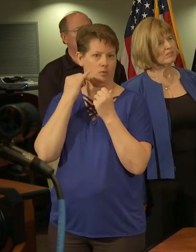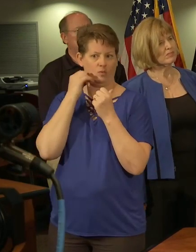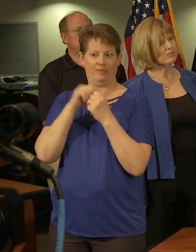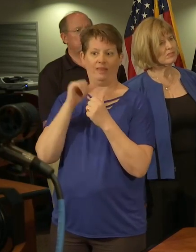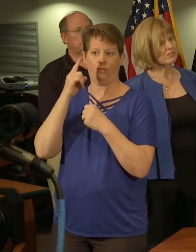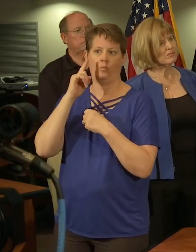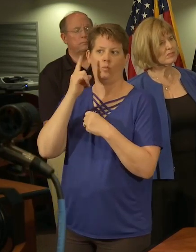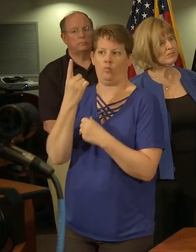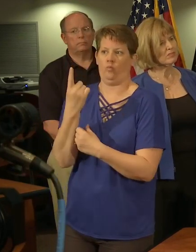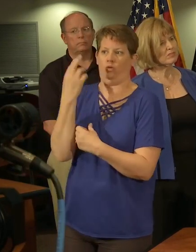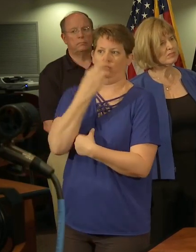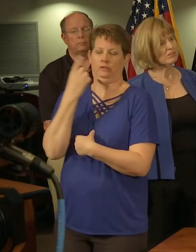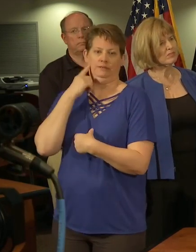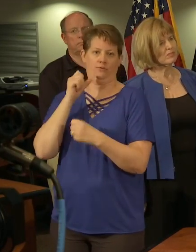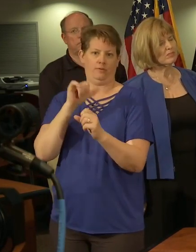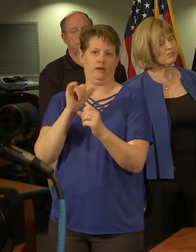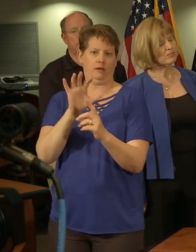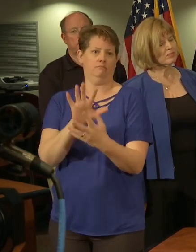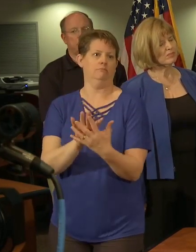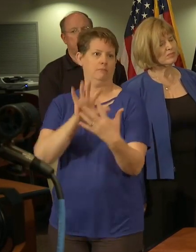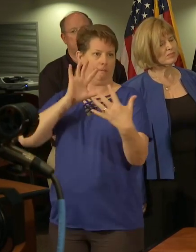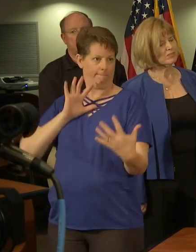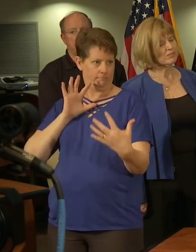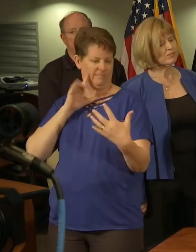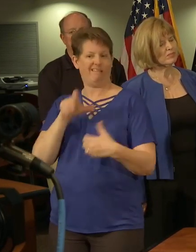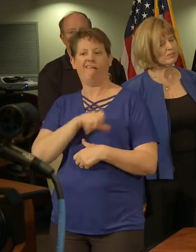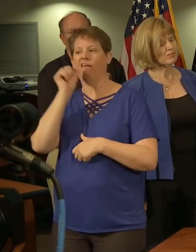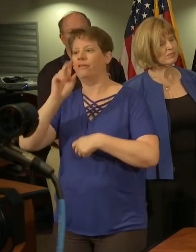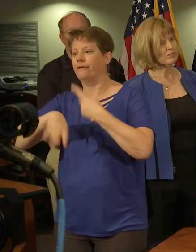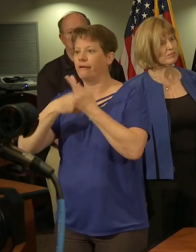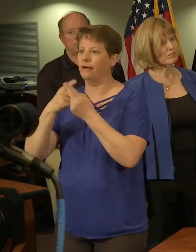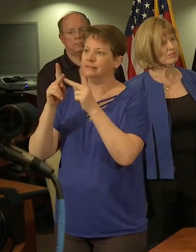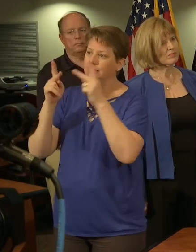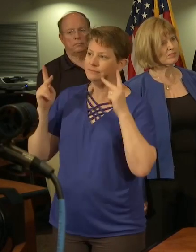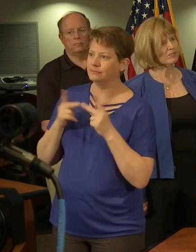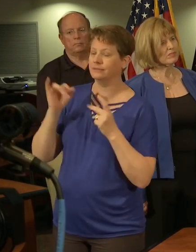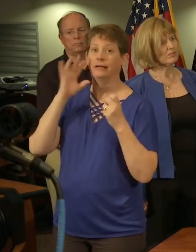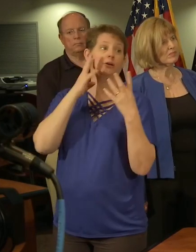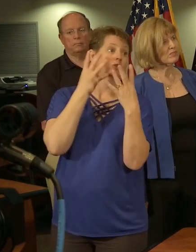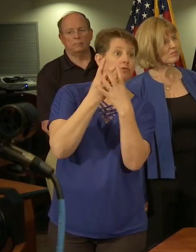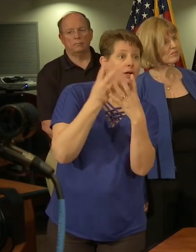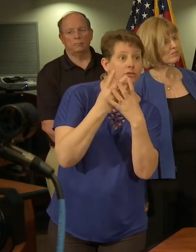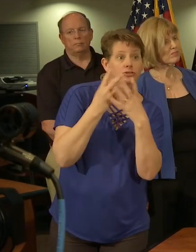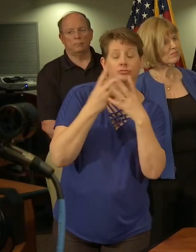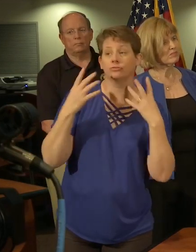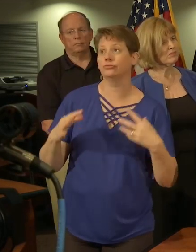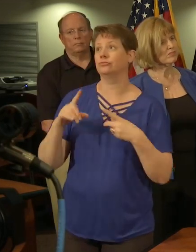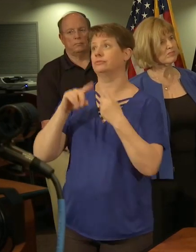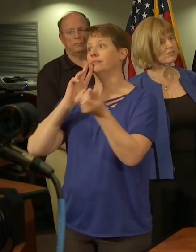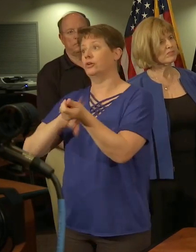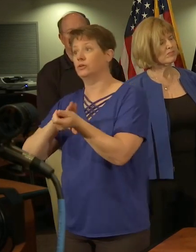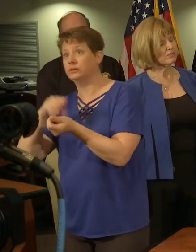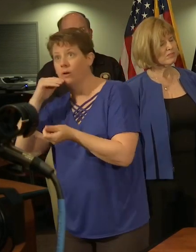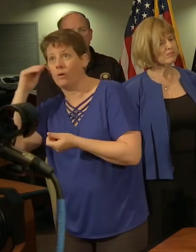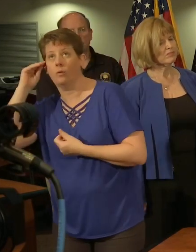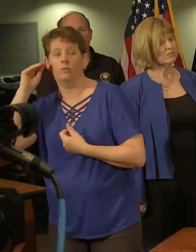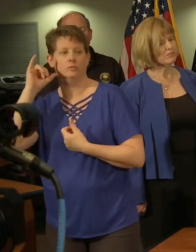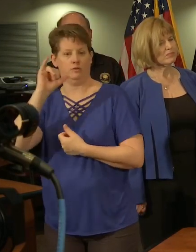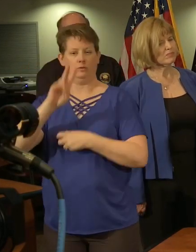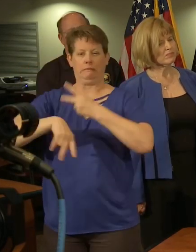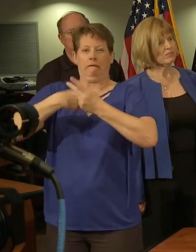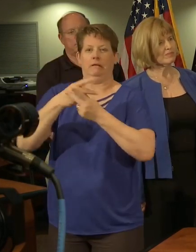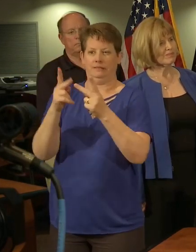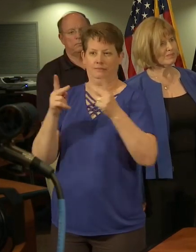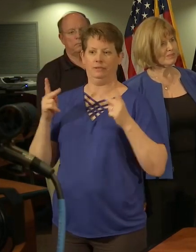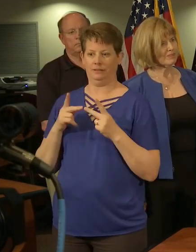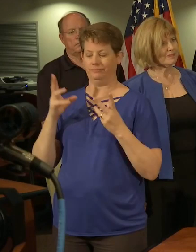social distancing measures. And in other special facilities like correctional facilities, nursing home facilities,